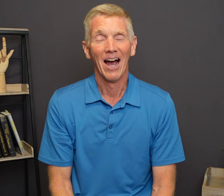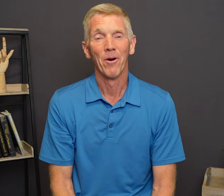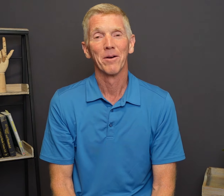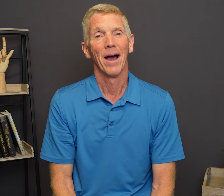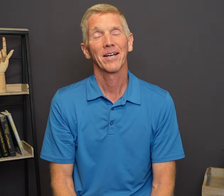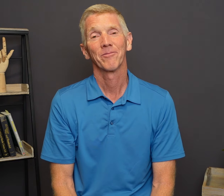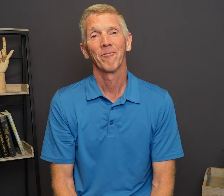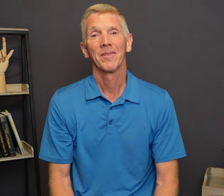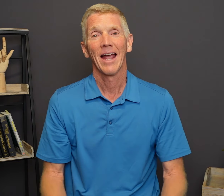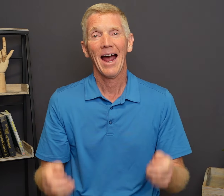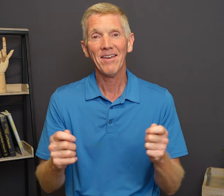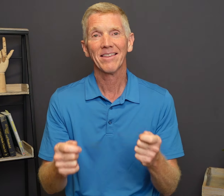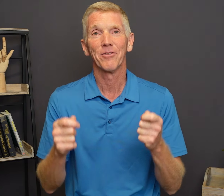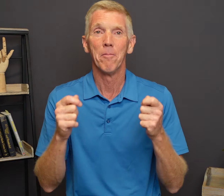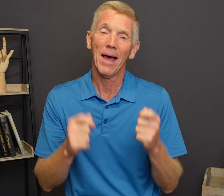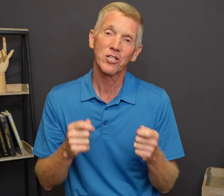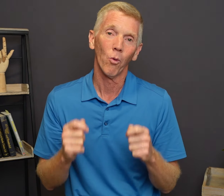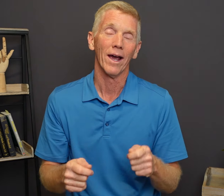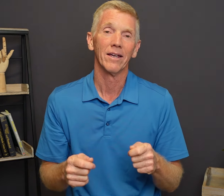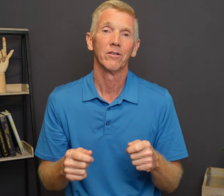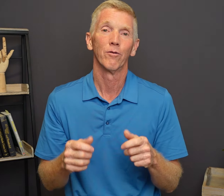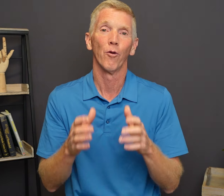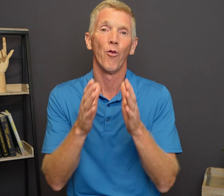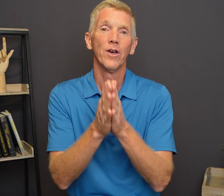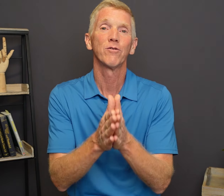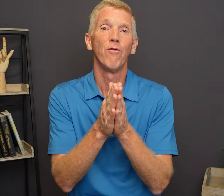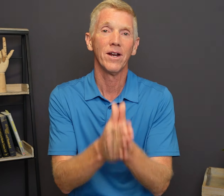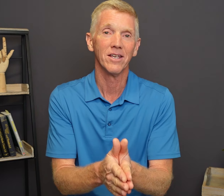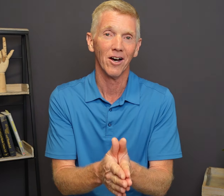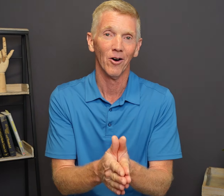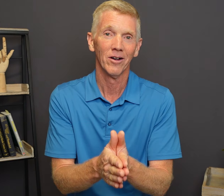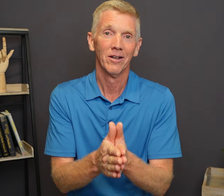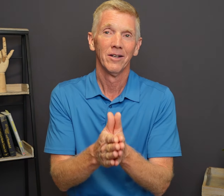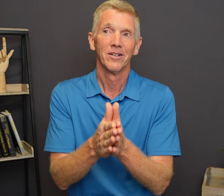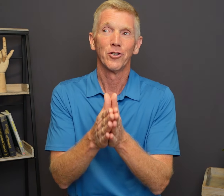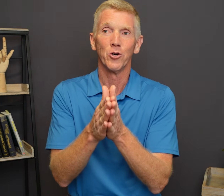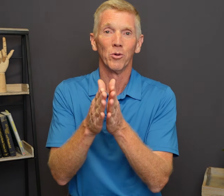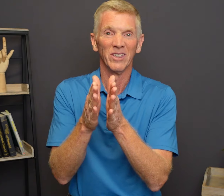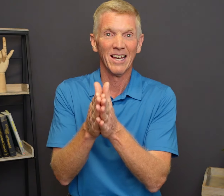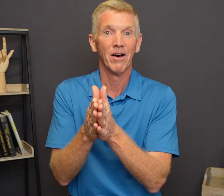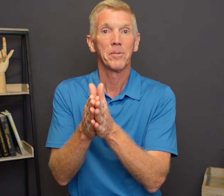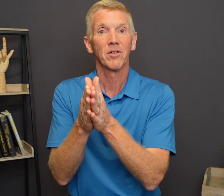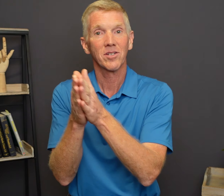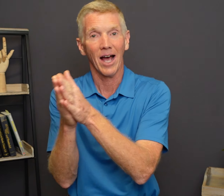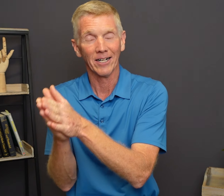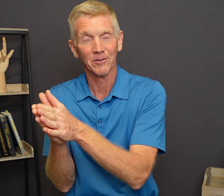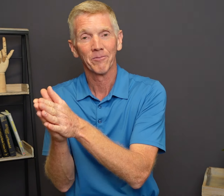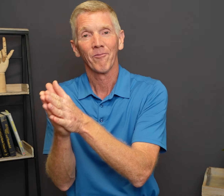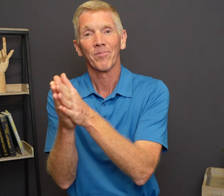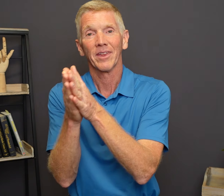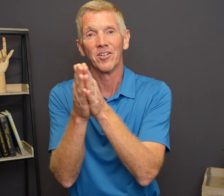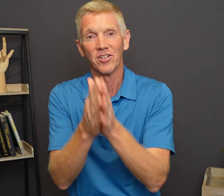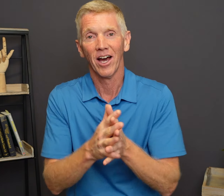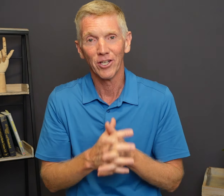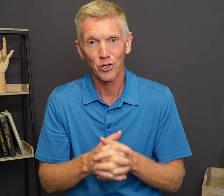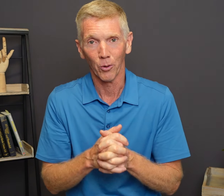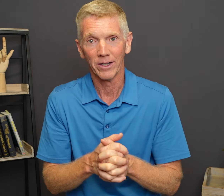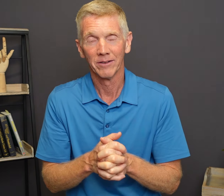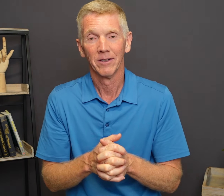All right, welcome back. I think the best way for this video to live up to the title is to tell you a story.